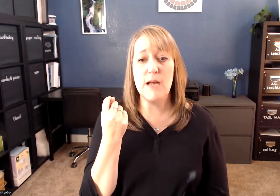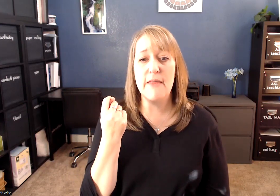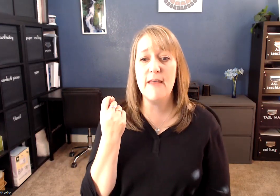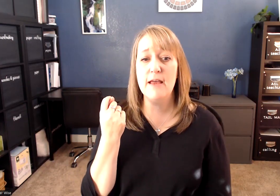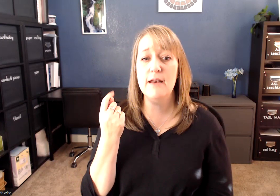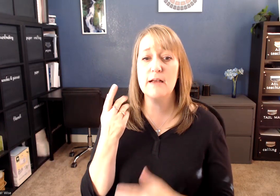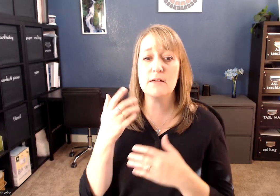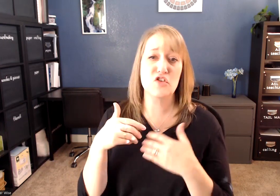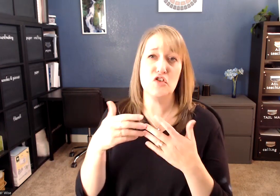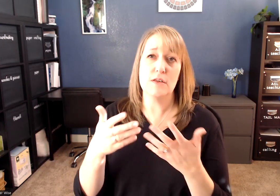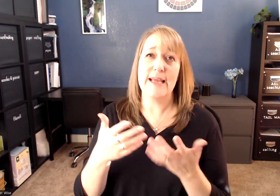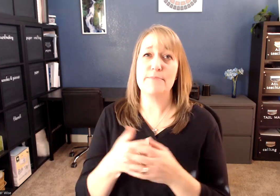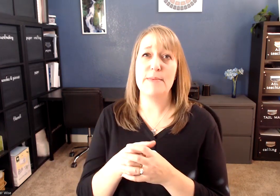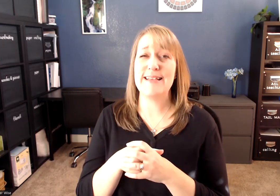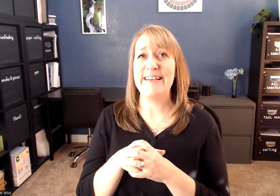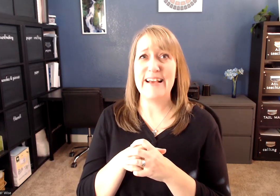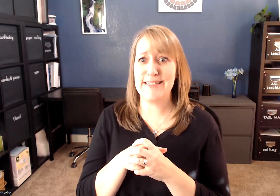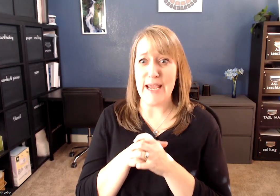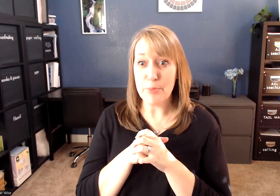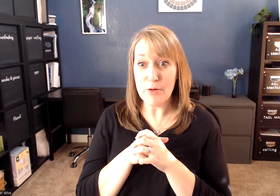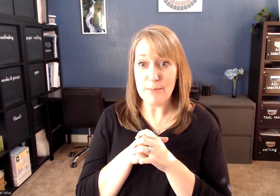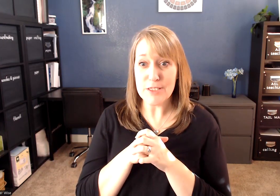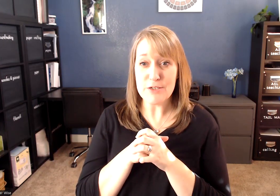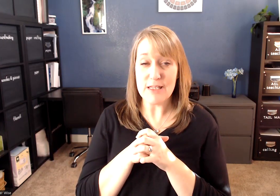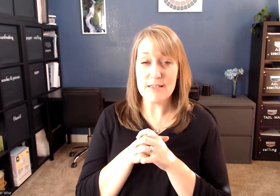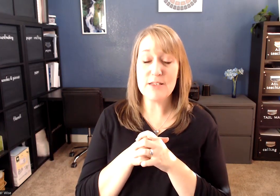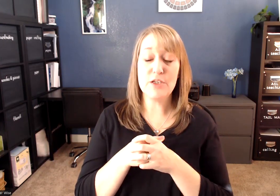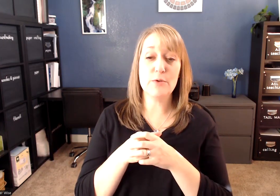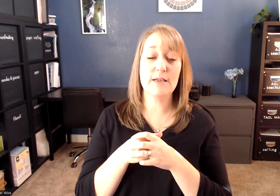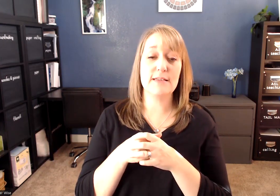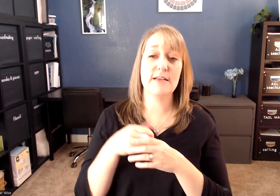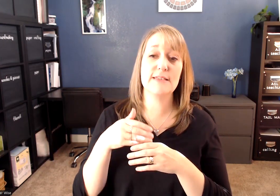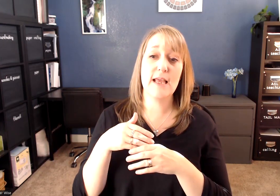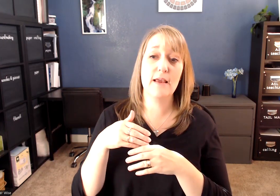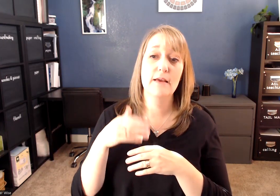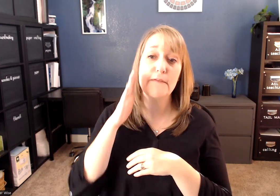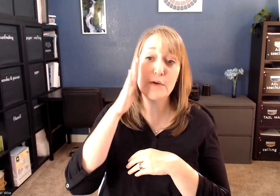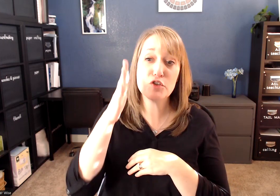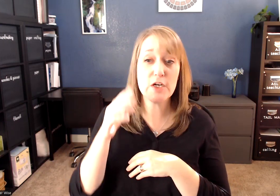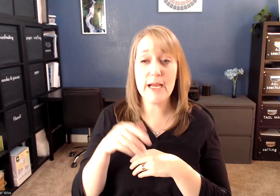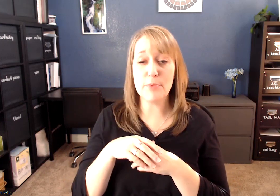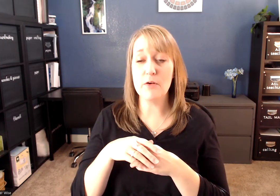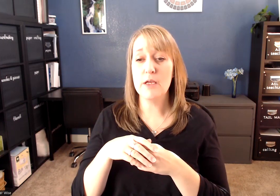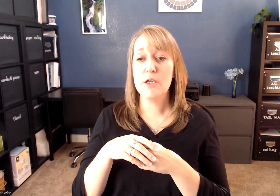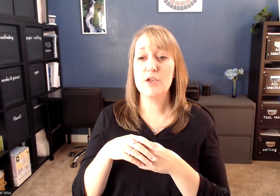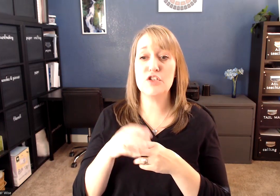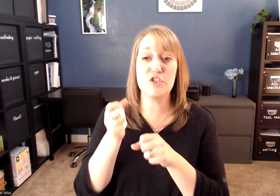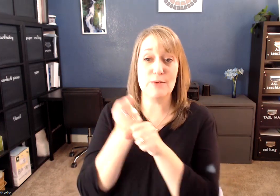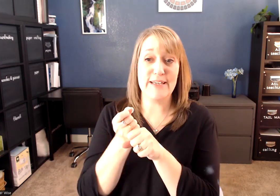And then like maybe saying next April, I'm going to do this. You would, instead of saying future April, you just do